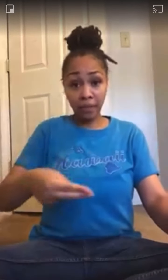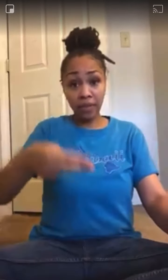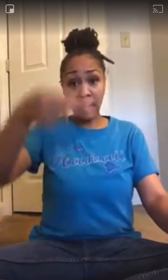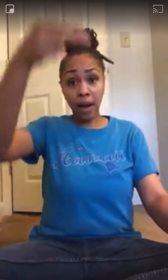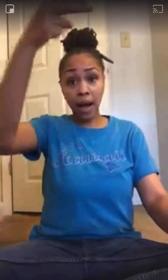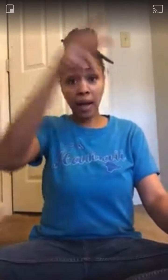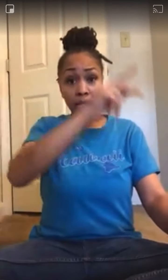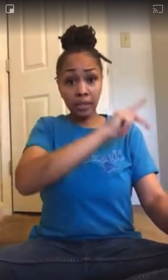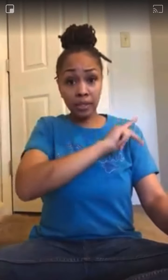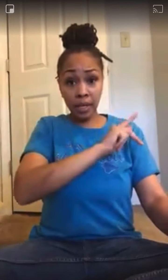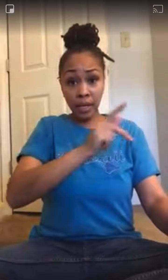the highest king